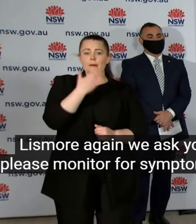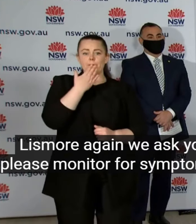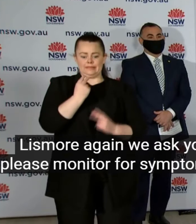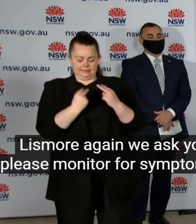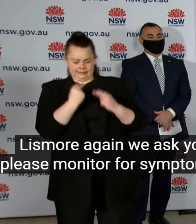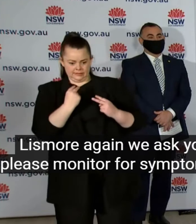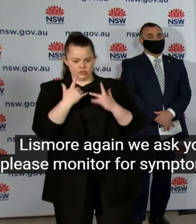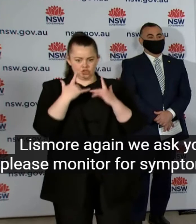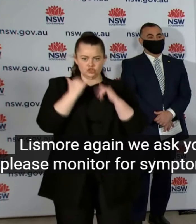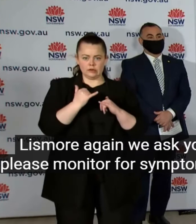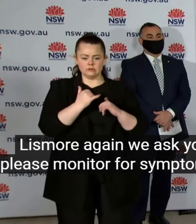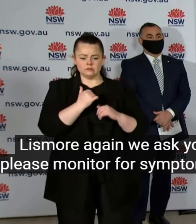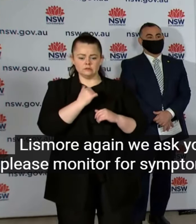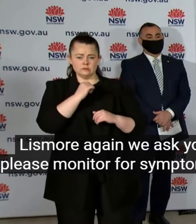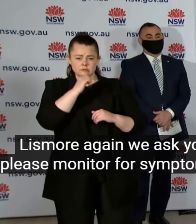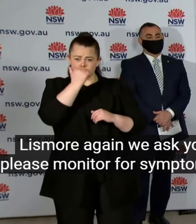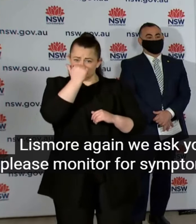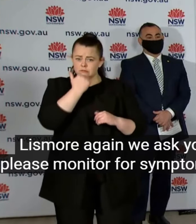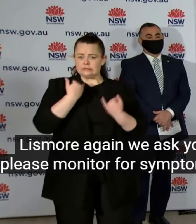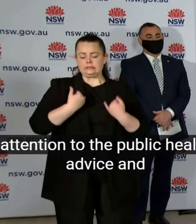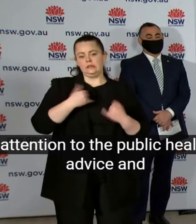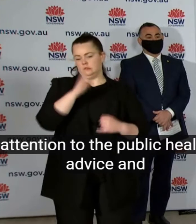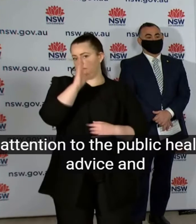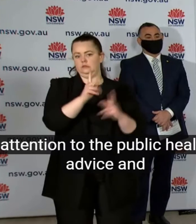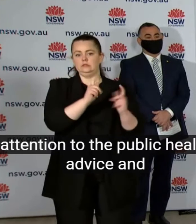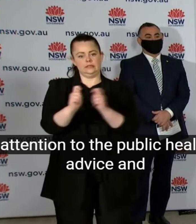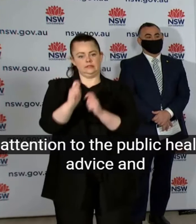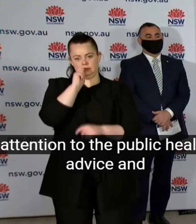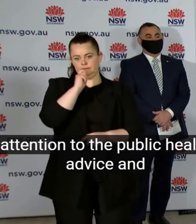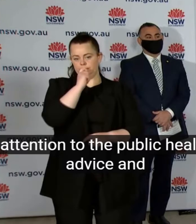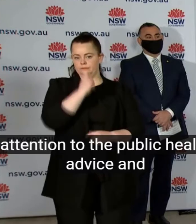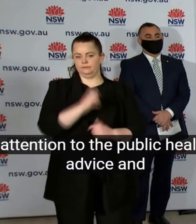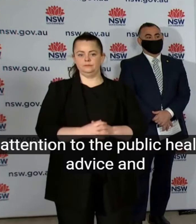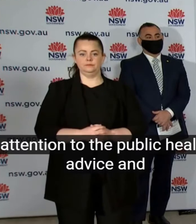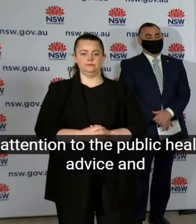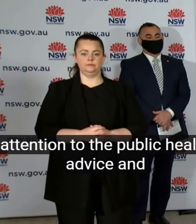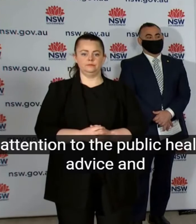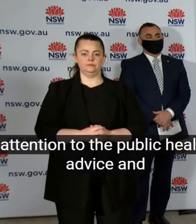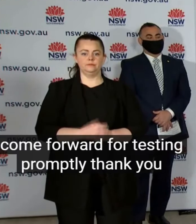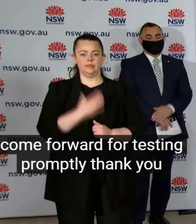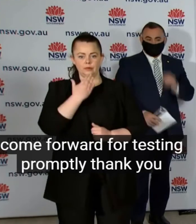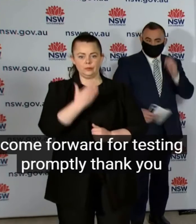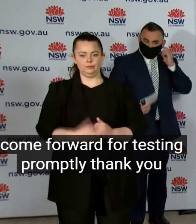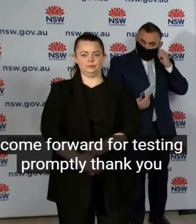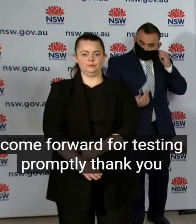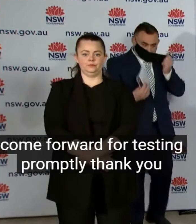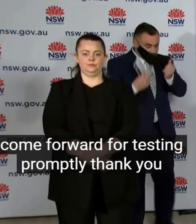pay attention to the public health advice and come forward for testing promptly. Thank you.